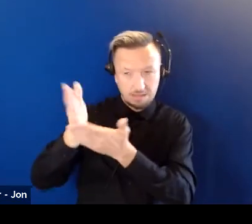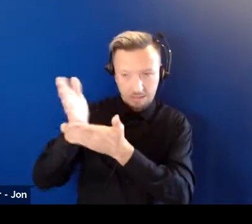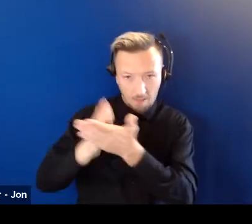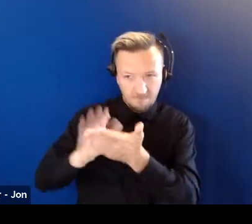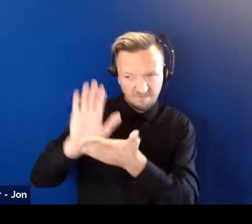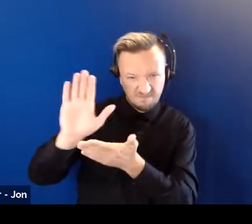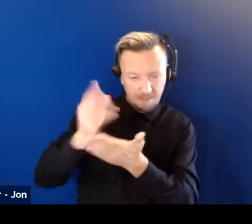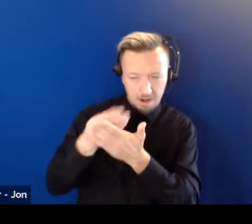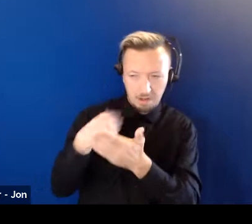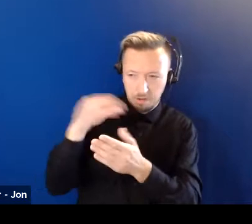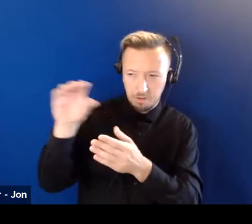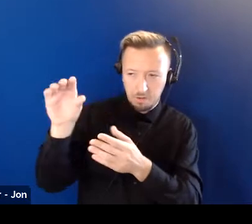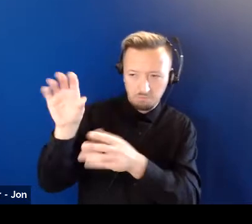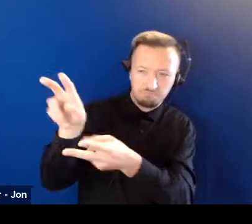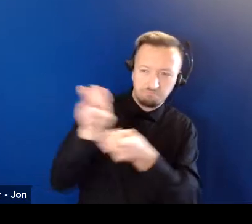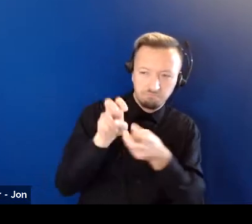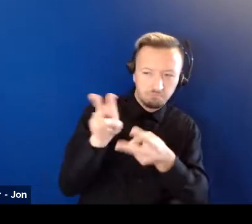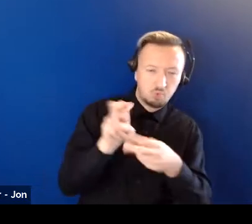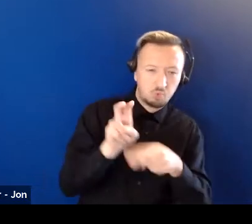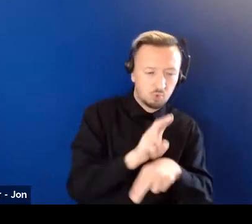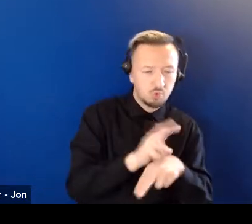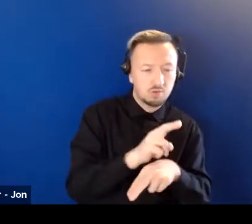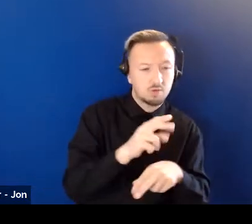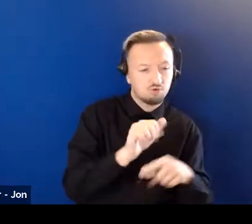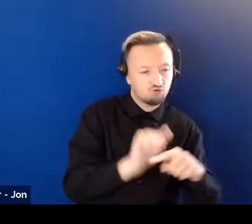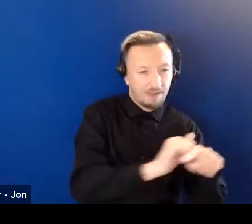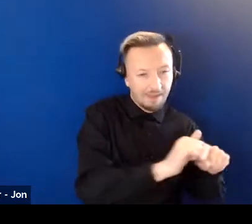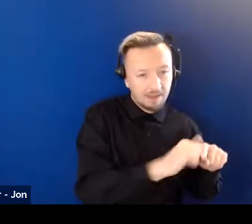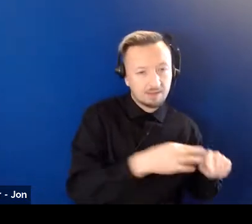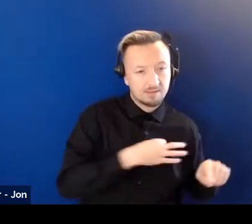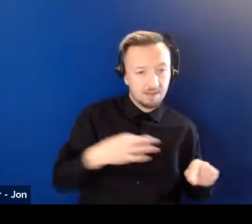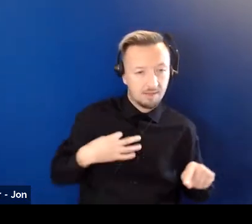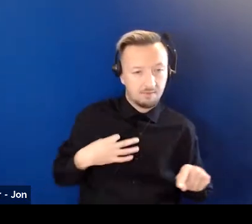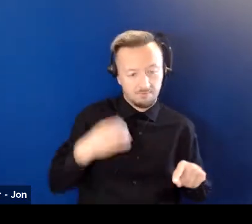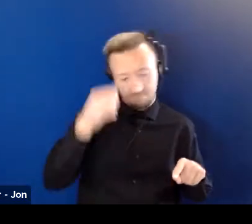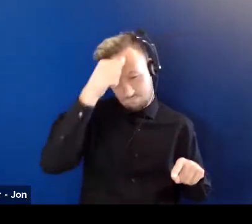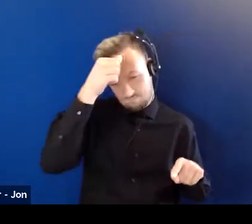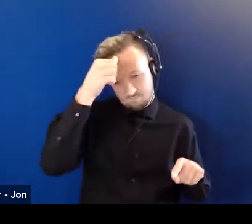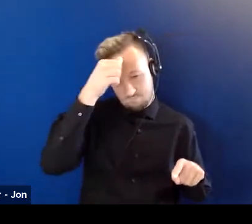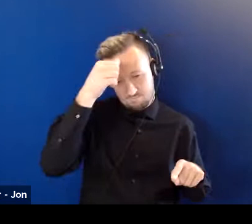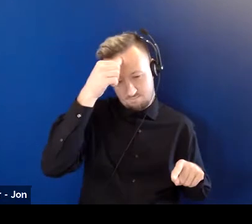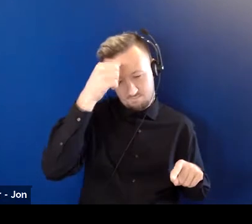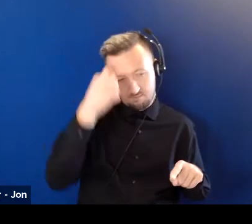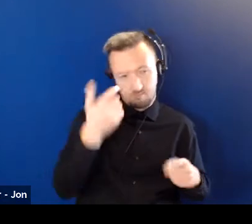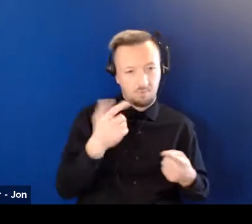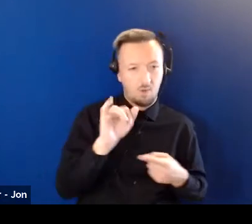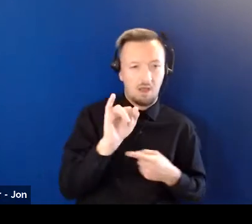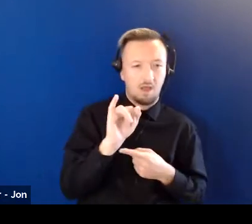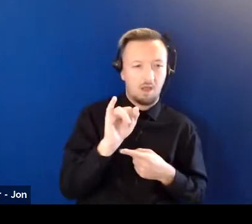contracted from our designated state entity to train my staff up on what's IPE stand